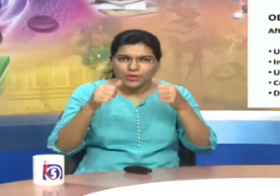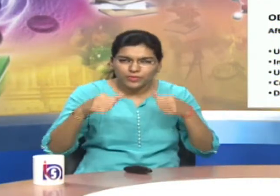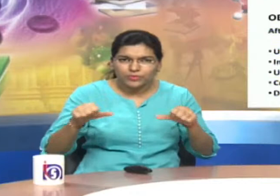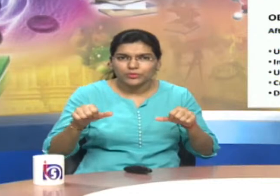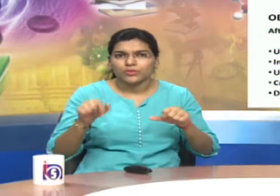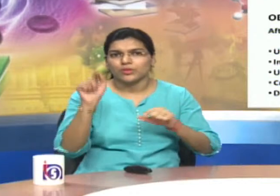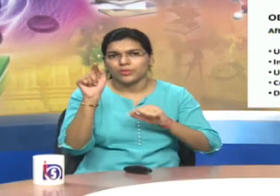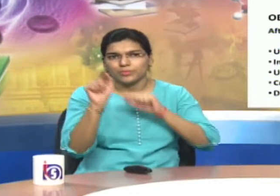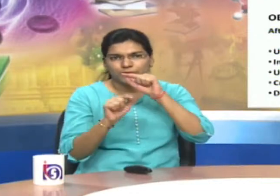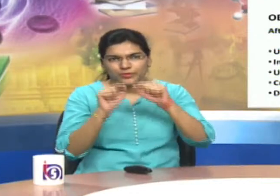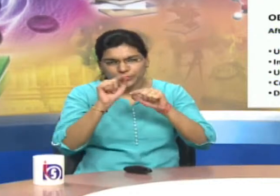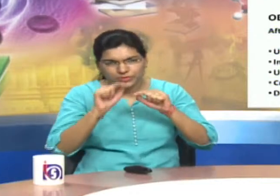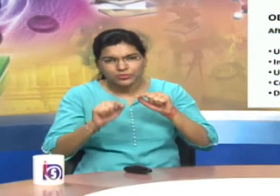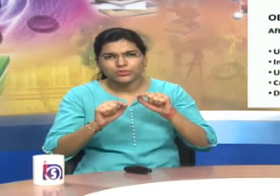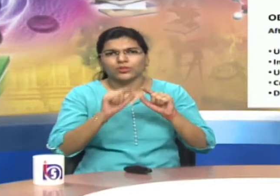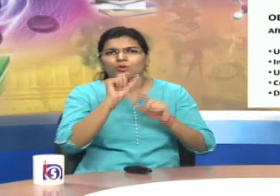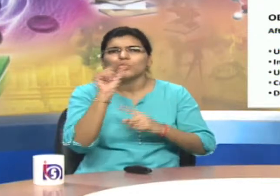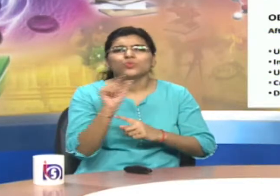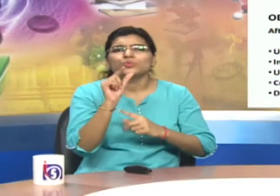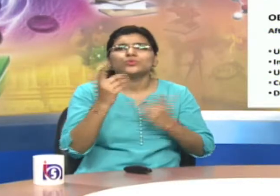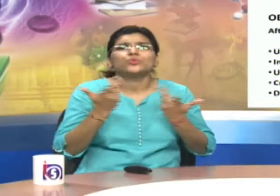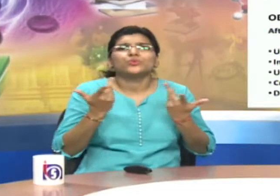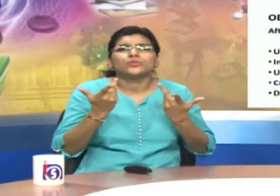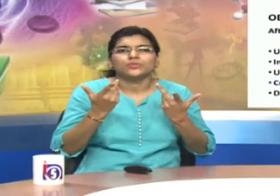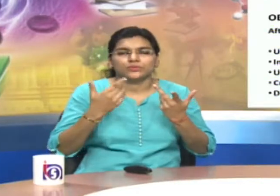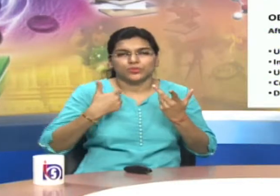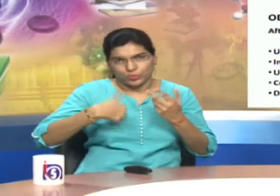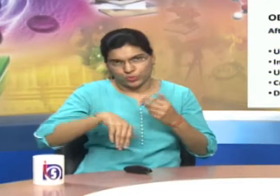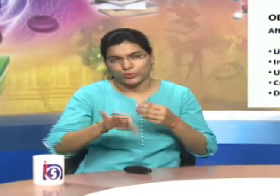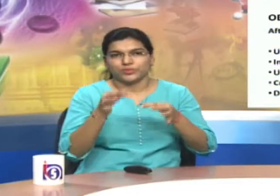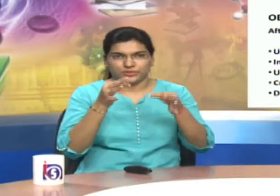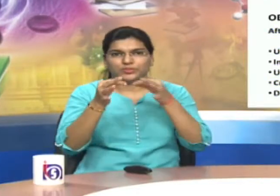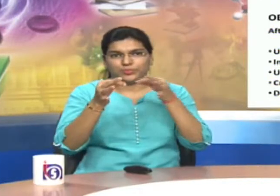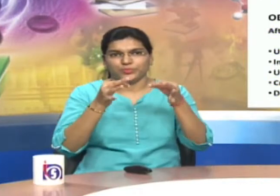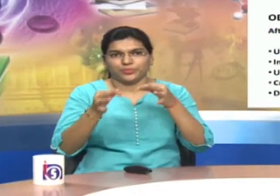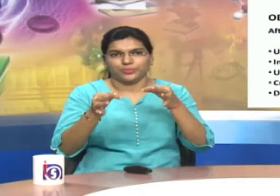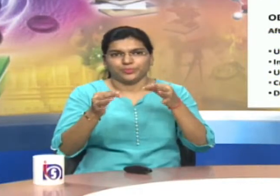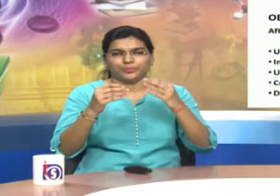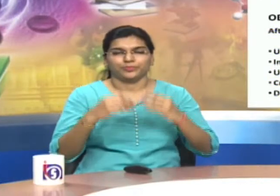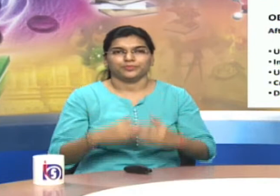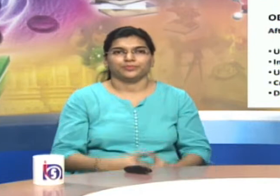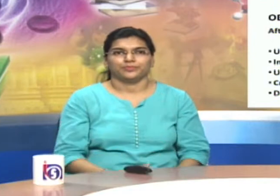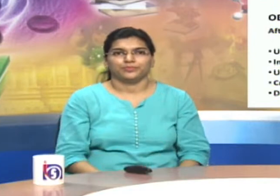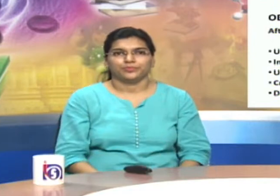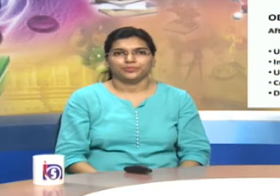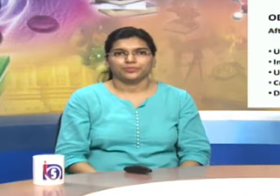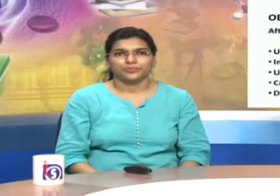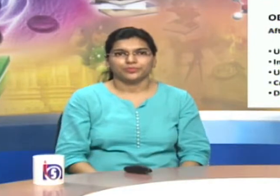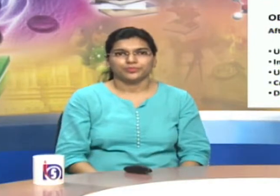functions of plus, minus, all the mathematical operations, how to use them.